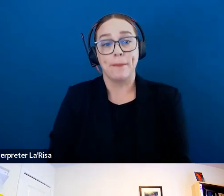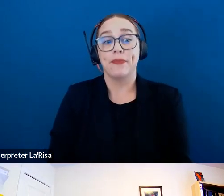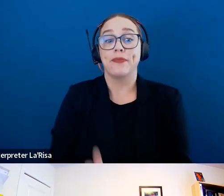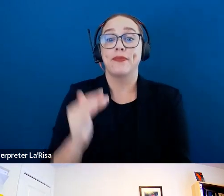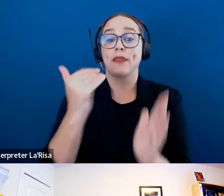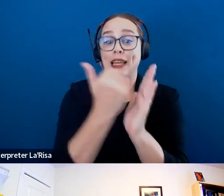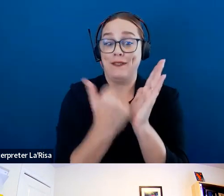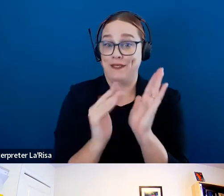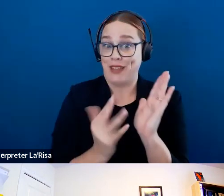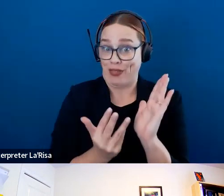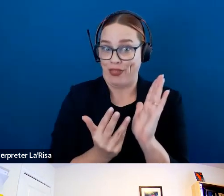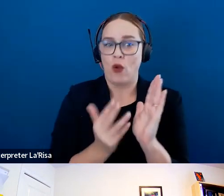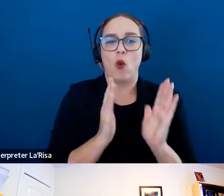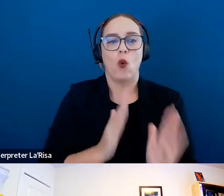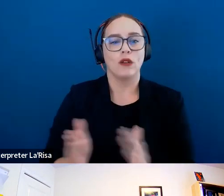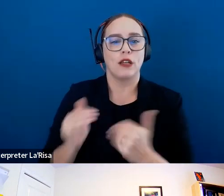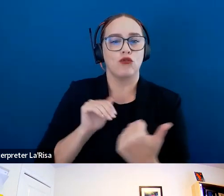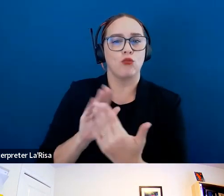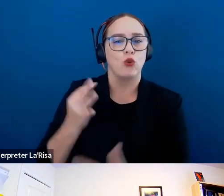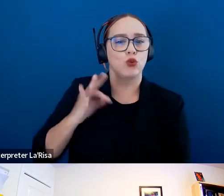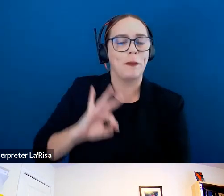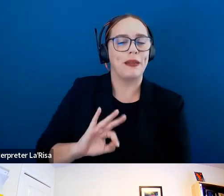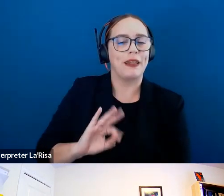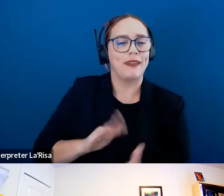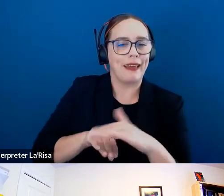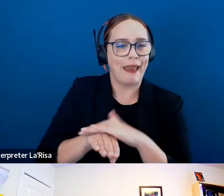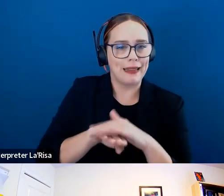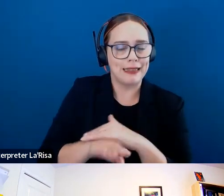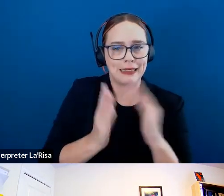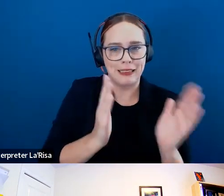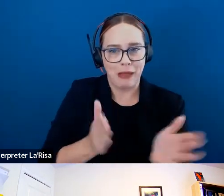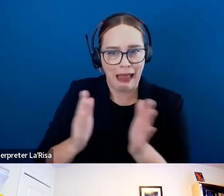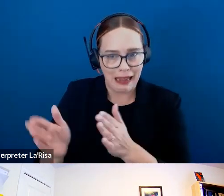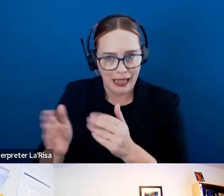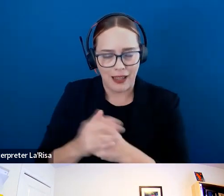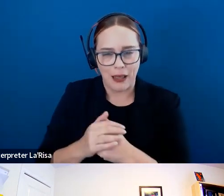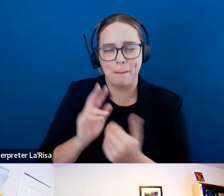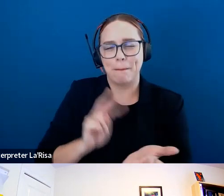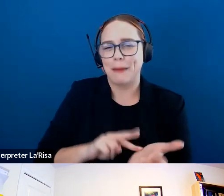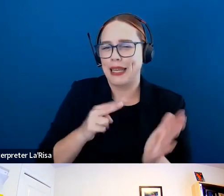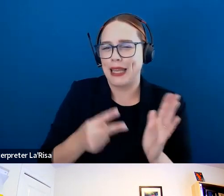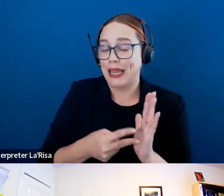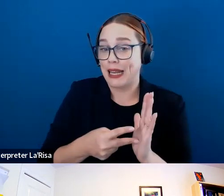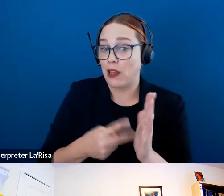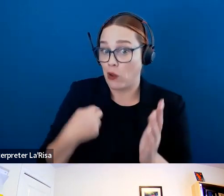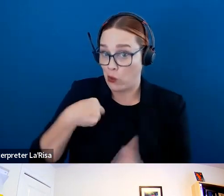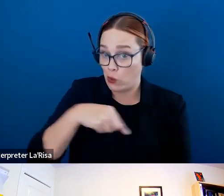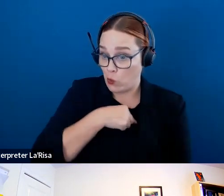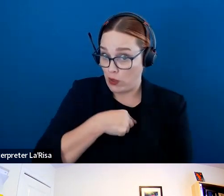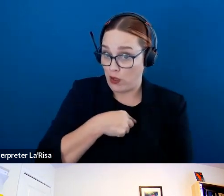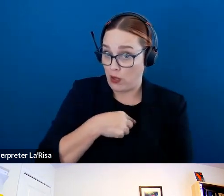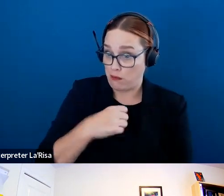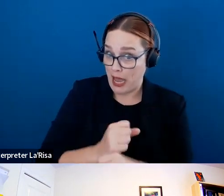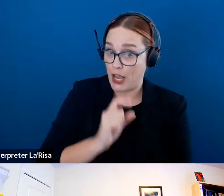organizational approach to benefit access and planning. So how have we made sure that